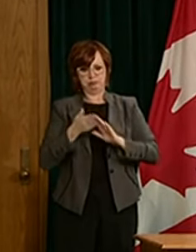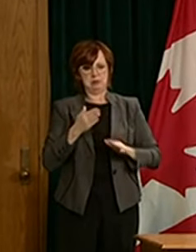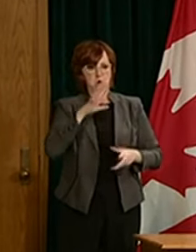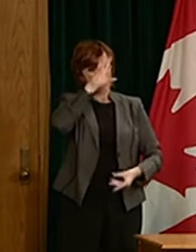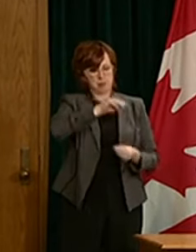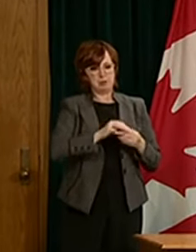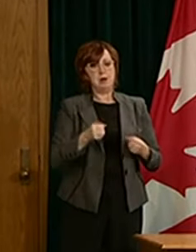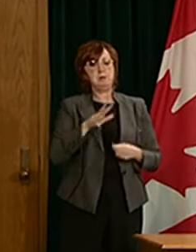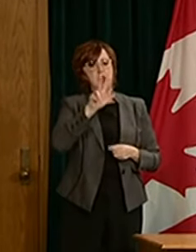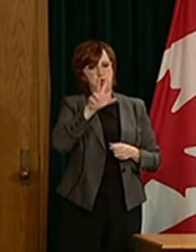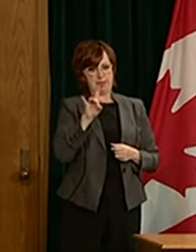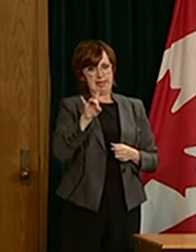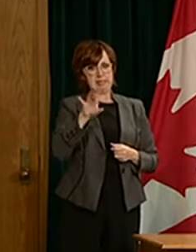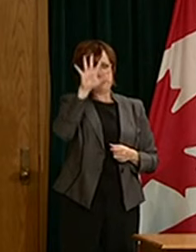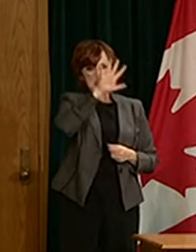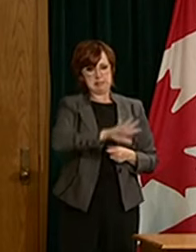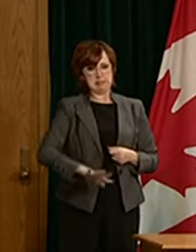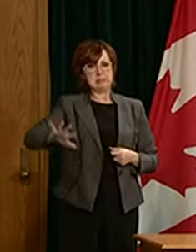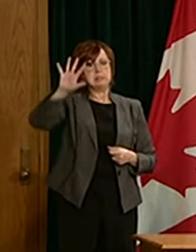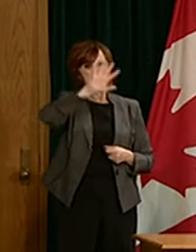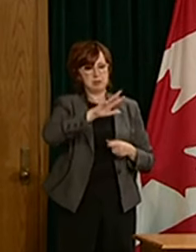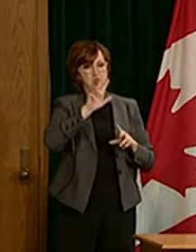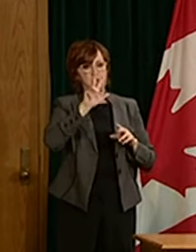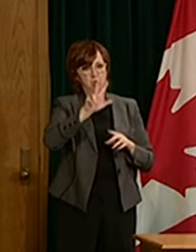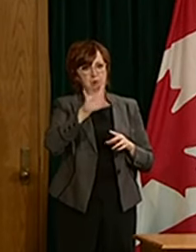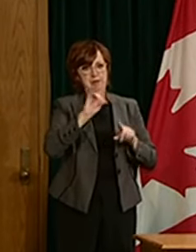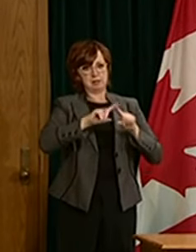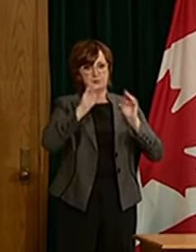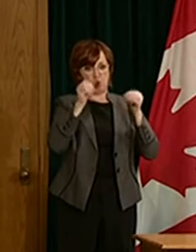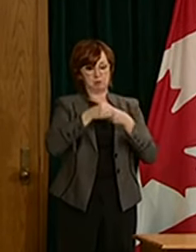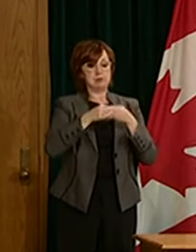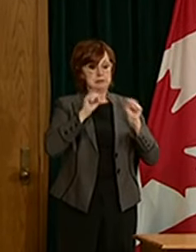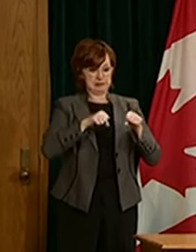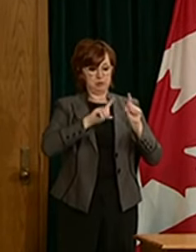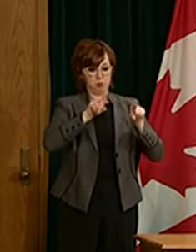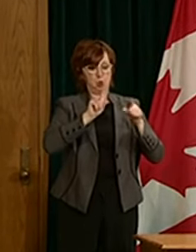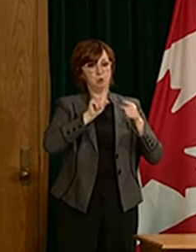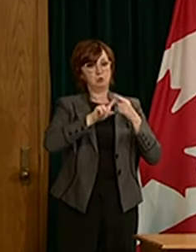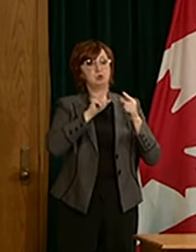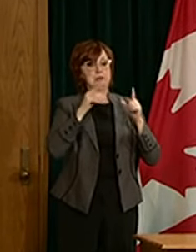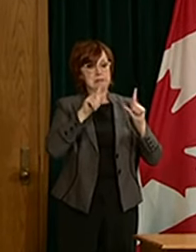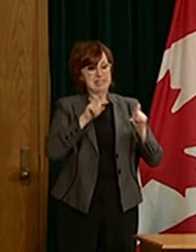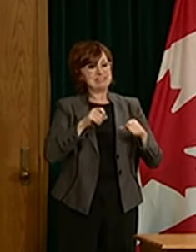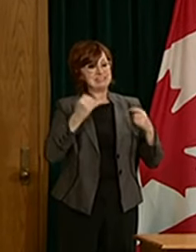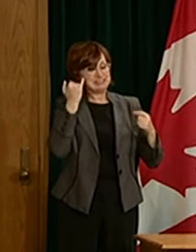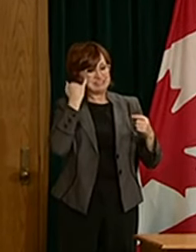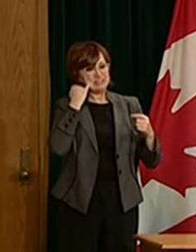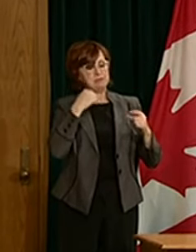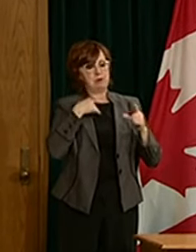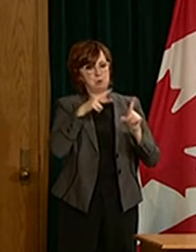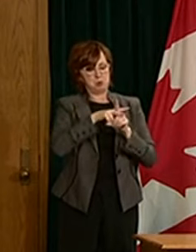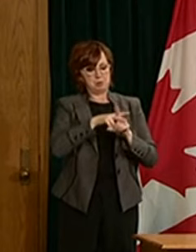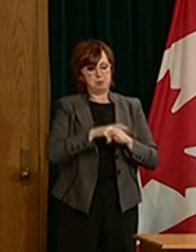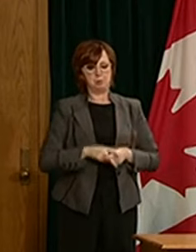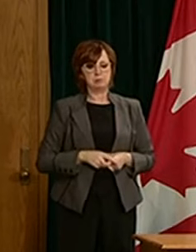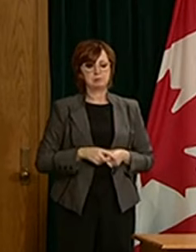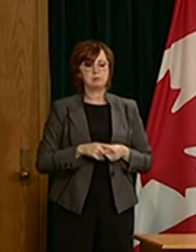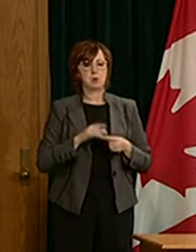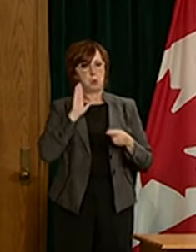sites, and we are establishing assessment sites with more to come in the next few weeks. Next slide,